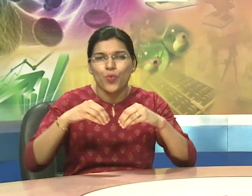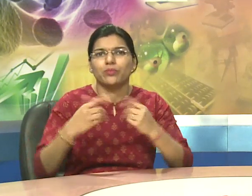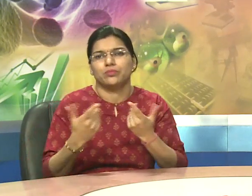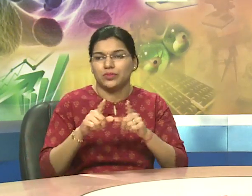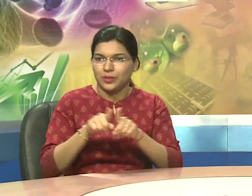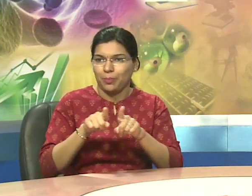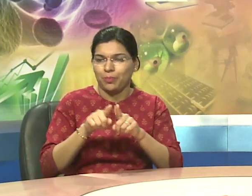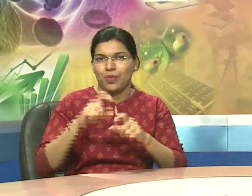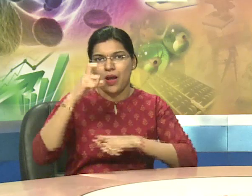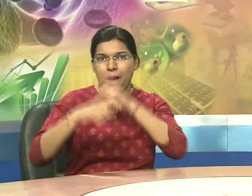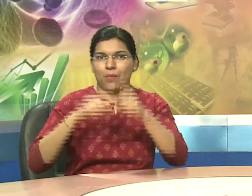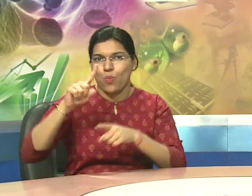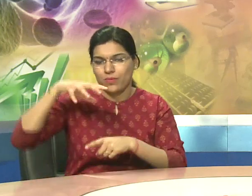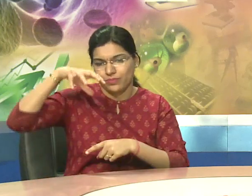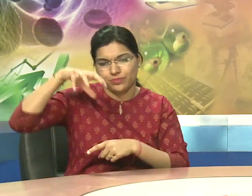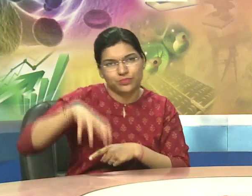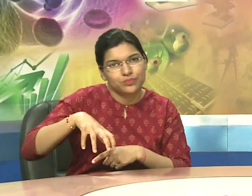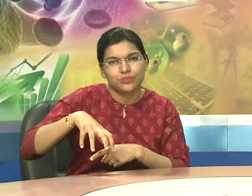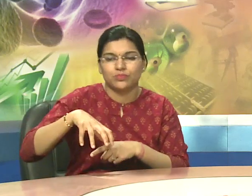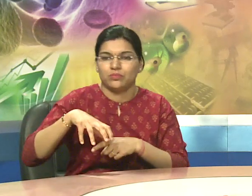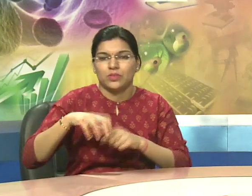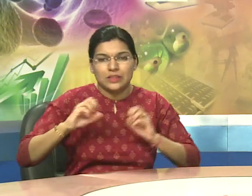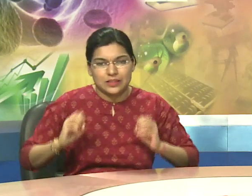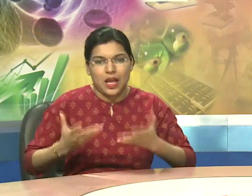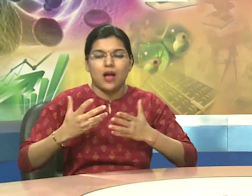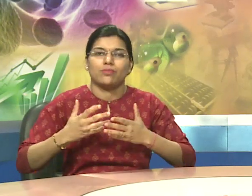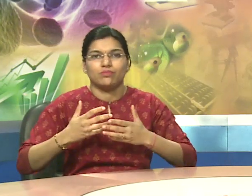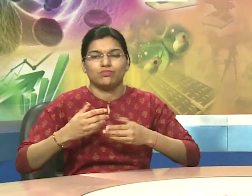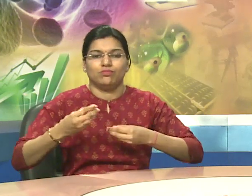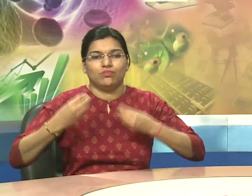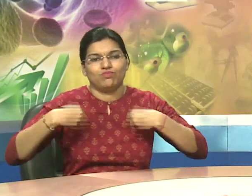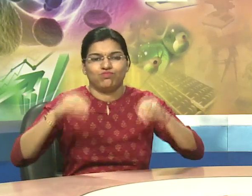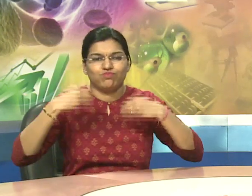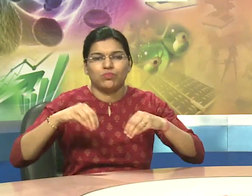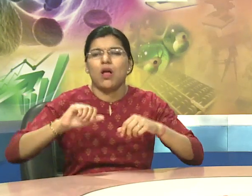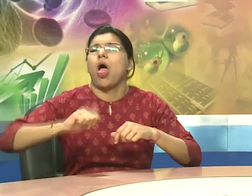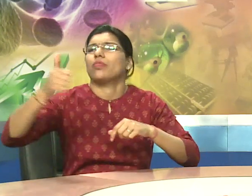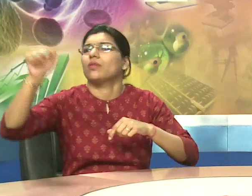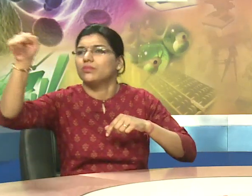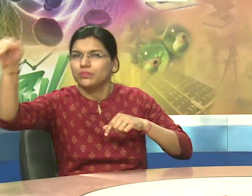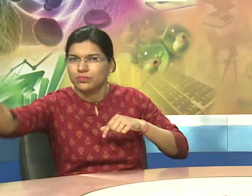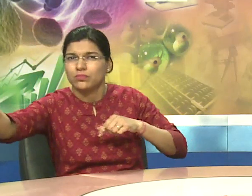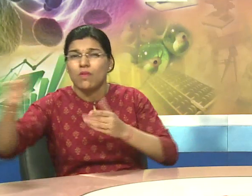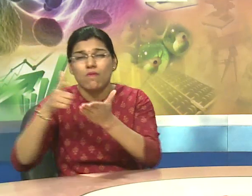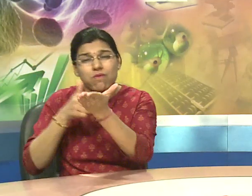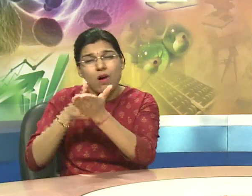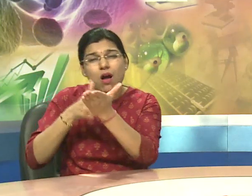job opportunities. For example, there is a company who start business and there is